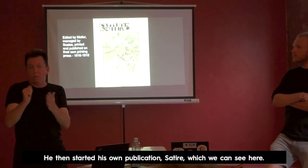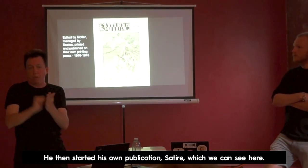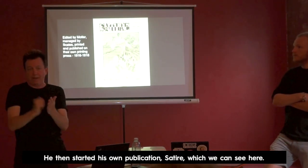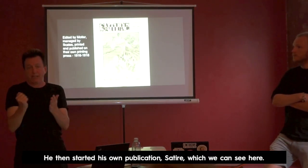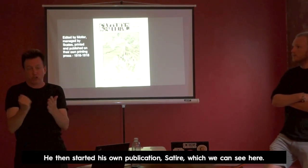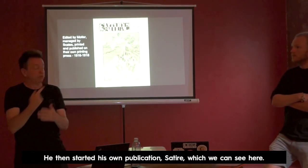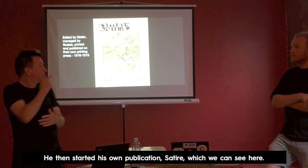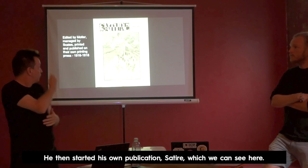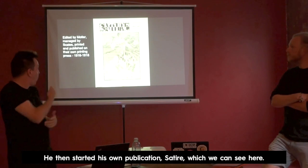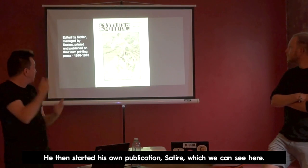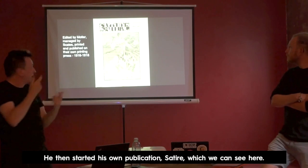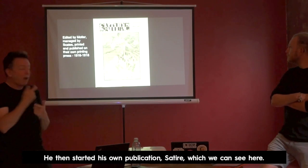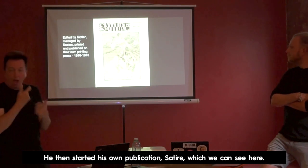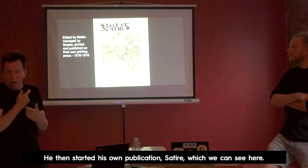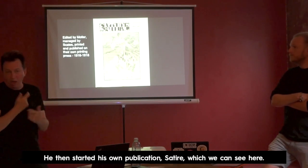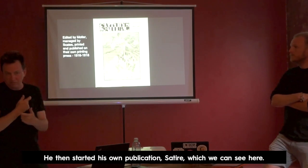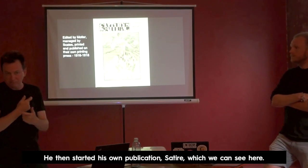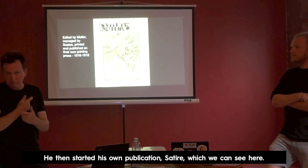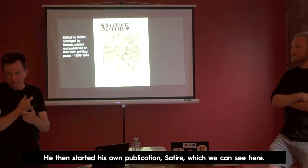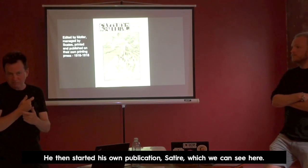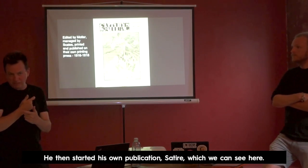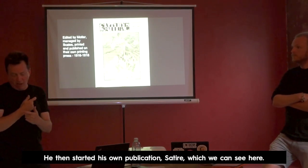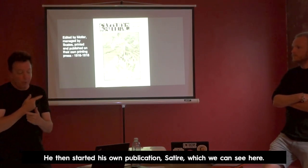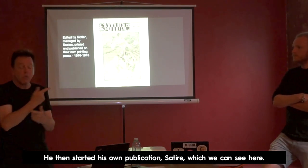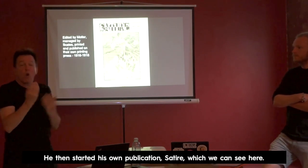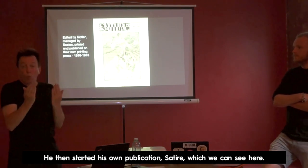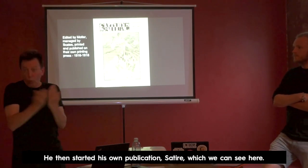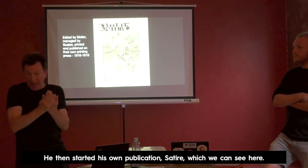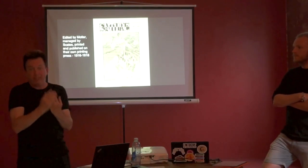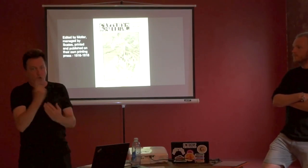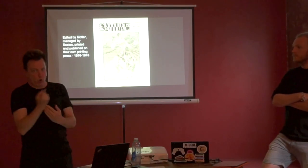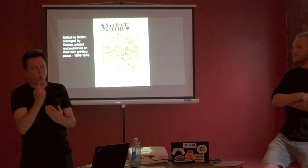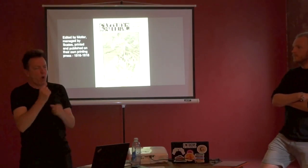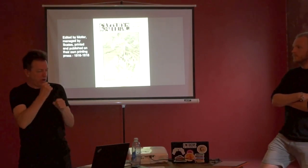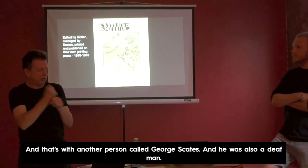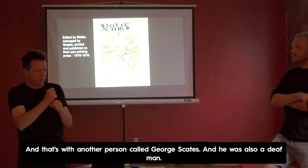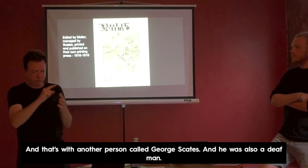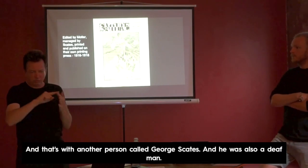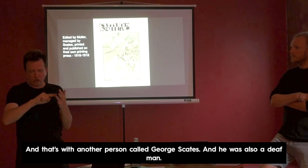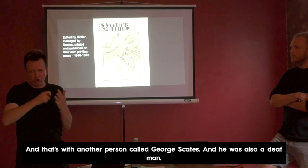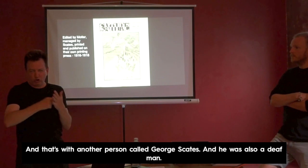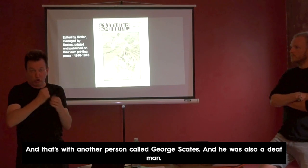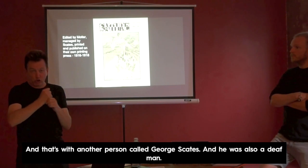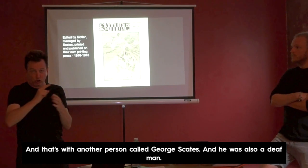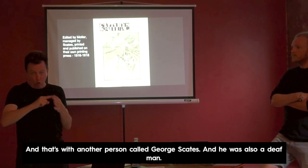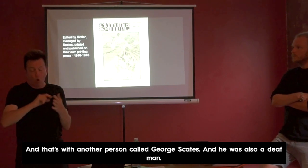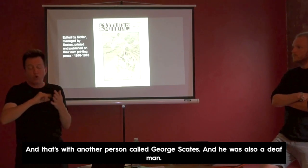He then started his own publication, Satire, which we can see here. And that's with another person called